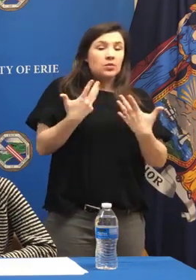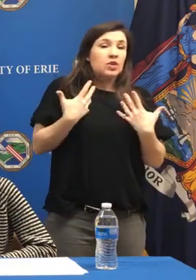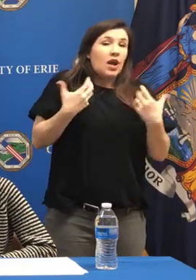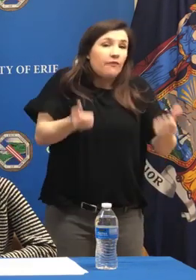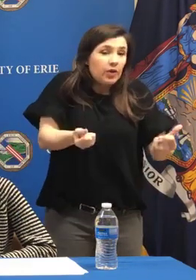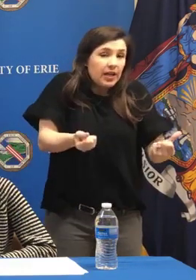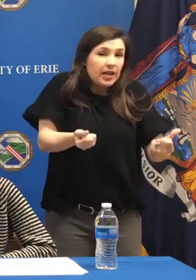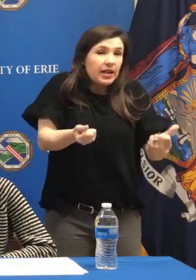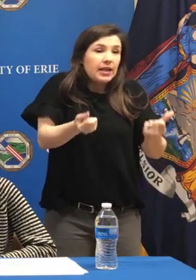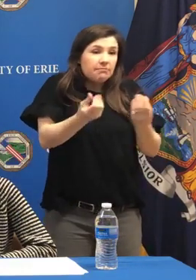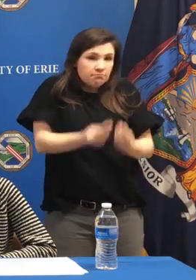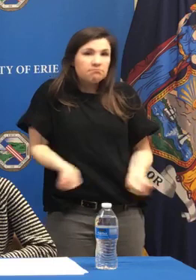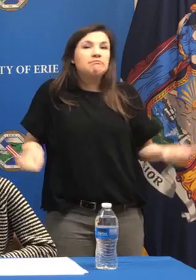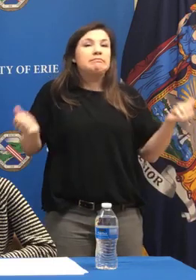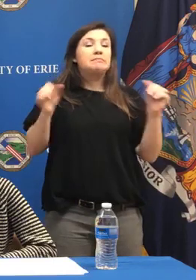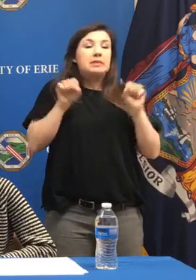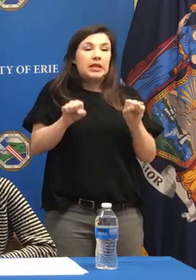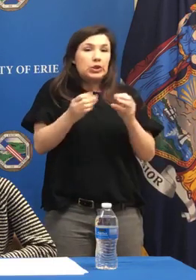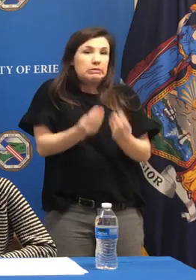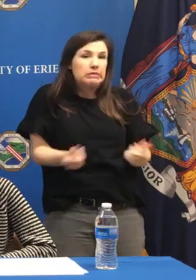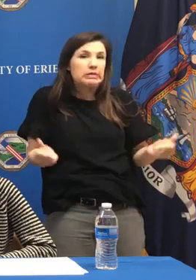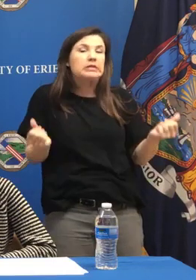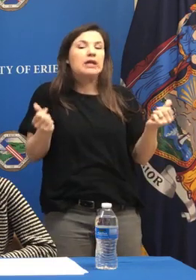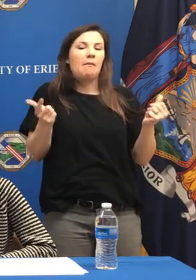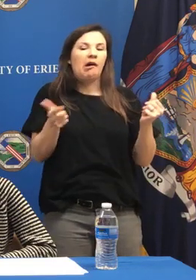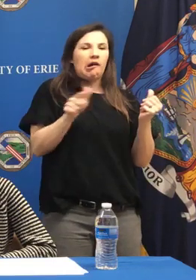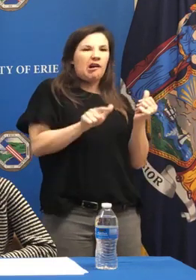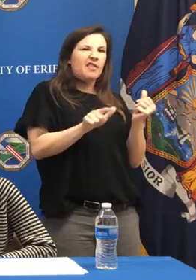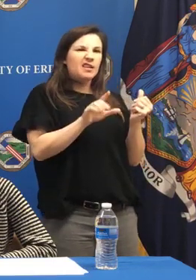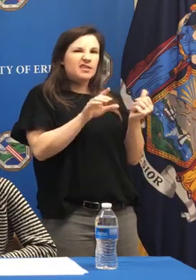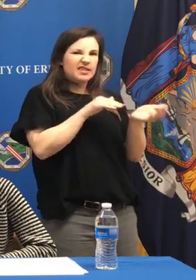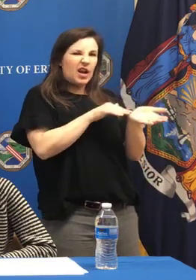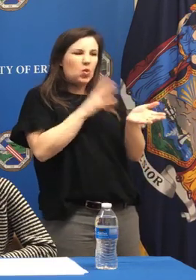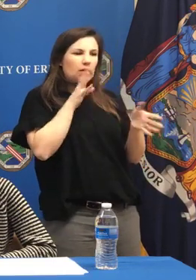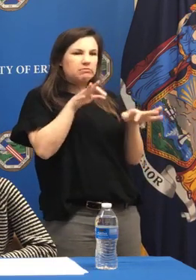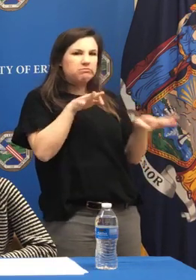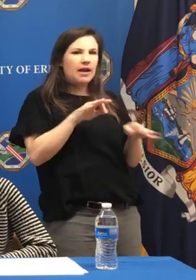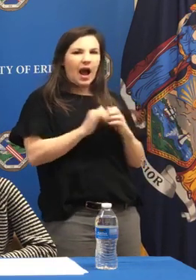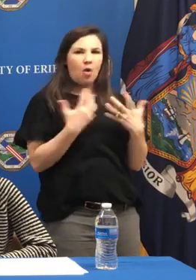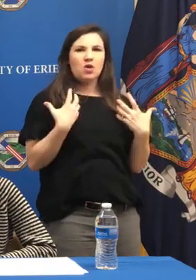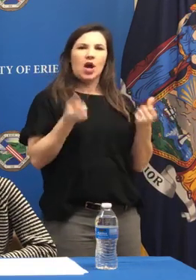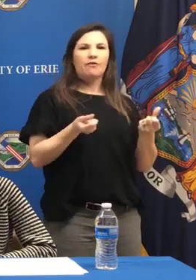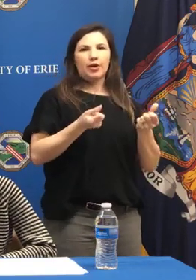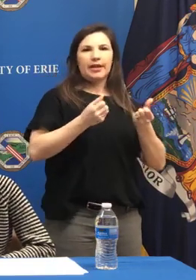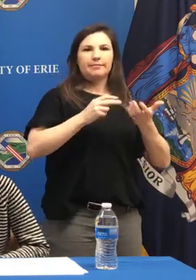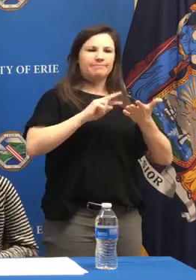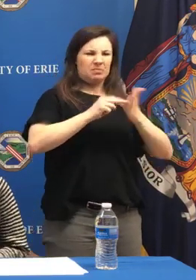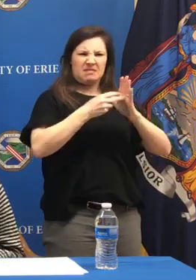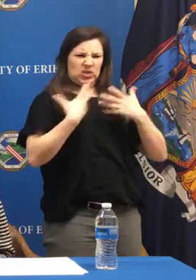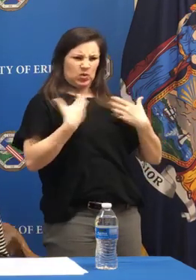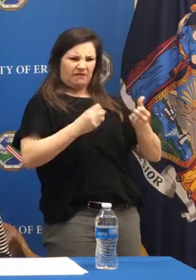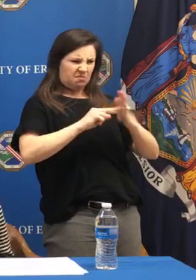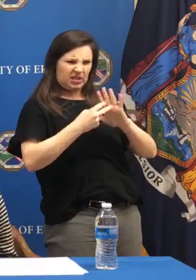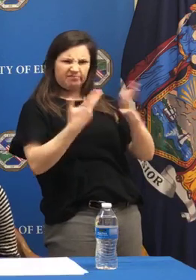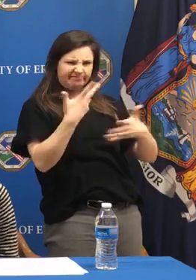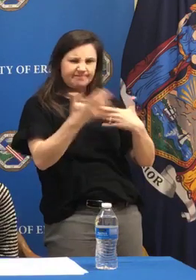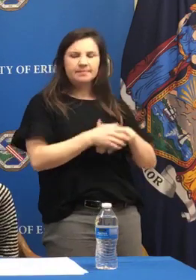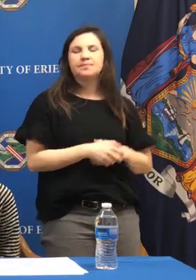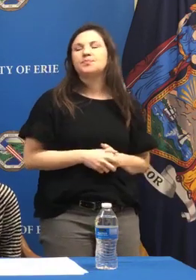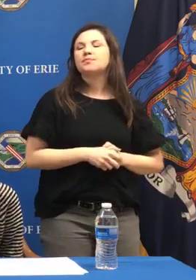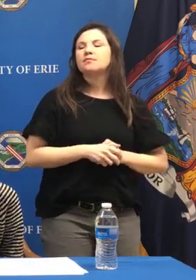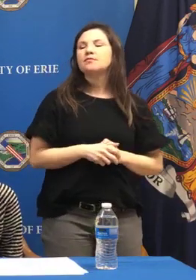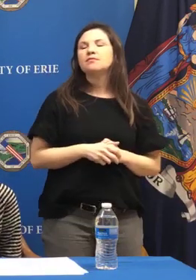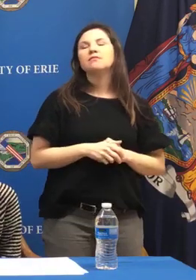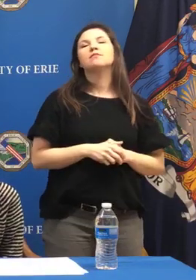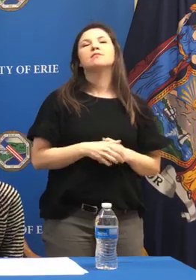or potential recovery. I'll let the doc talk a little bit more about how recovery is determined. Well, the recovery is